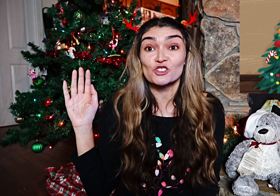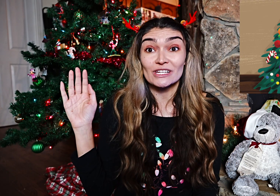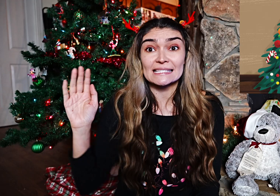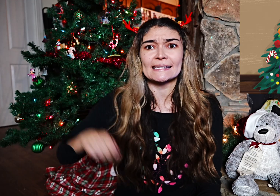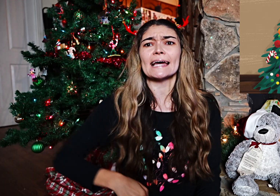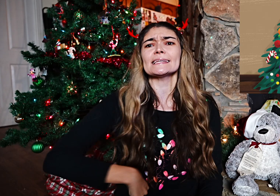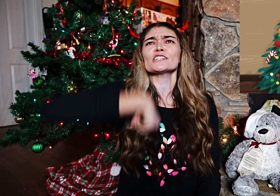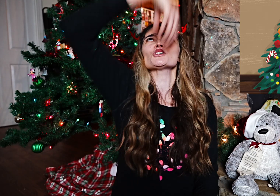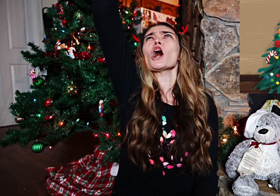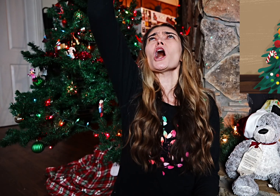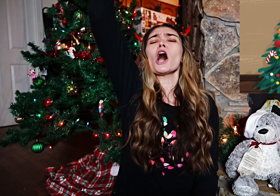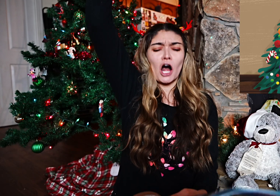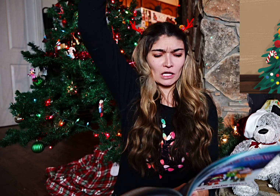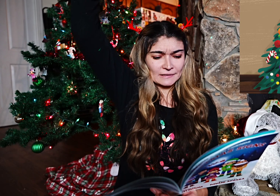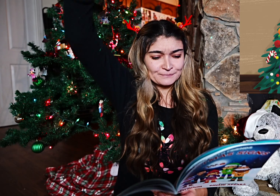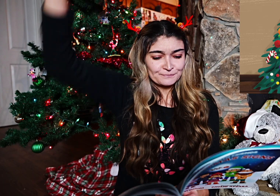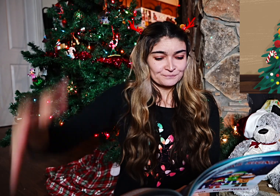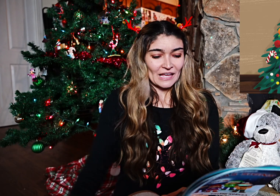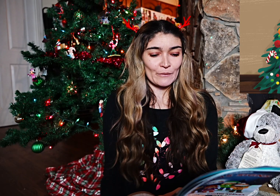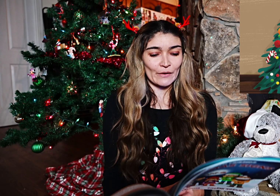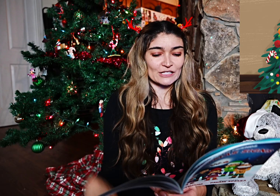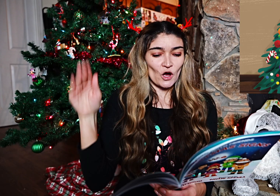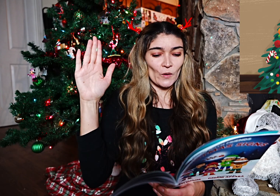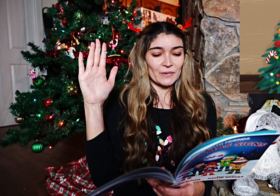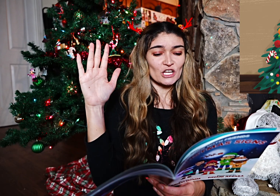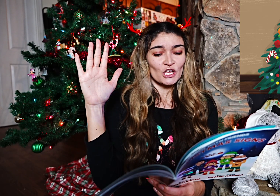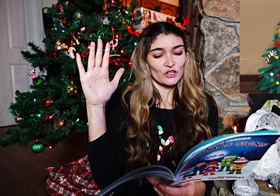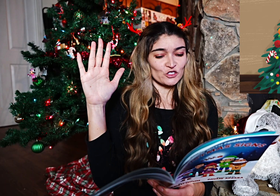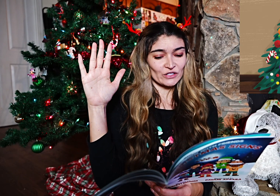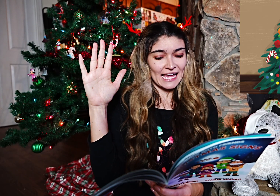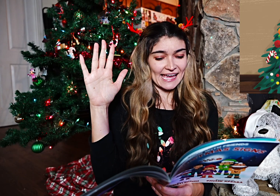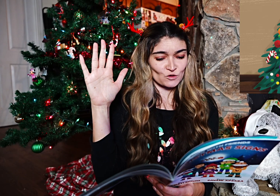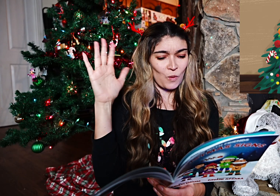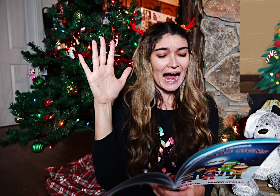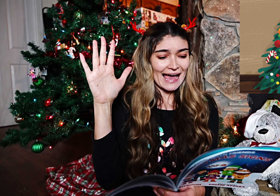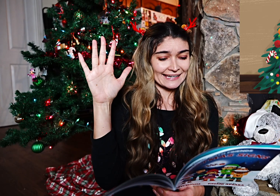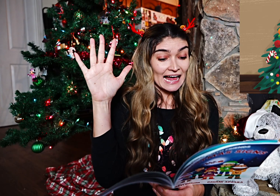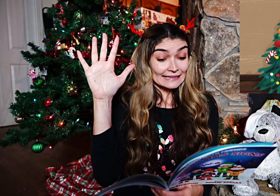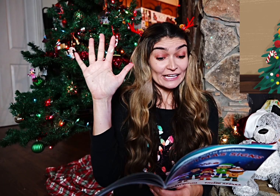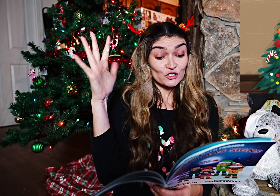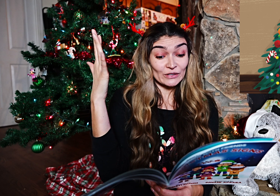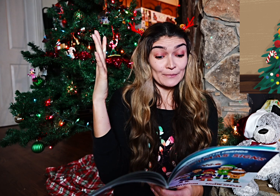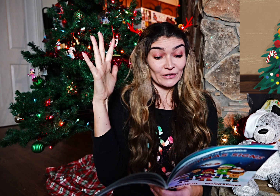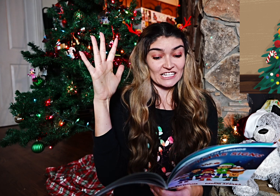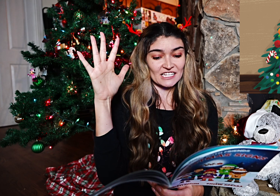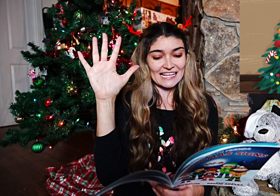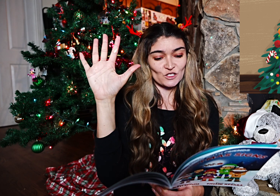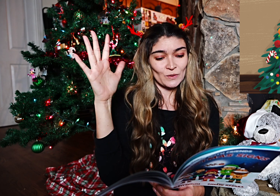tree standing tall. And we're going to open your tree hand wide like tree branches and twist